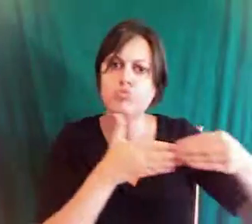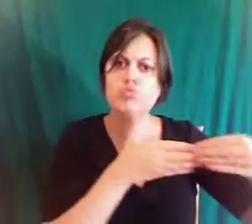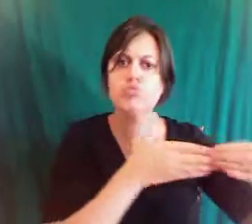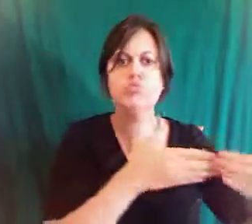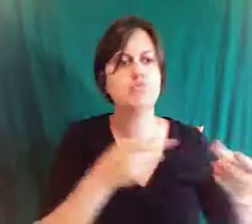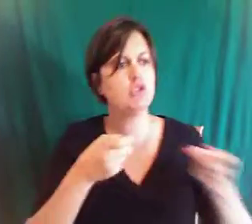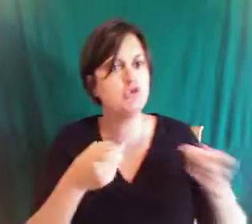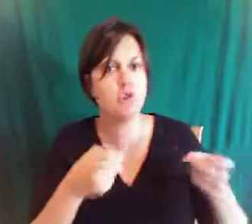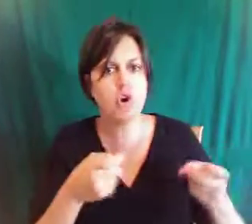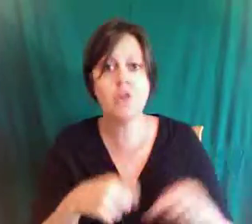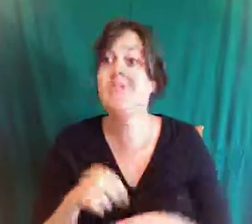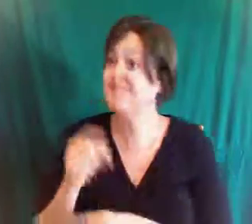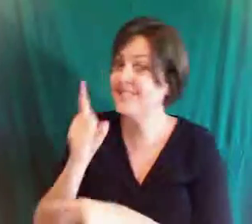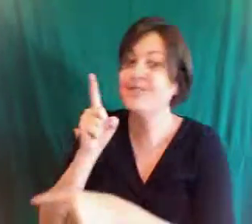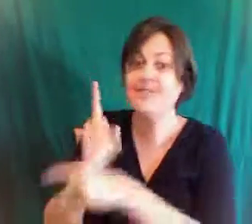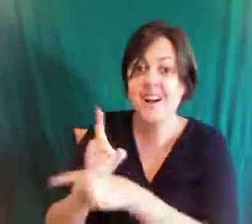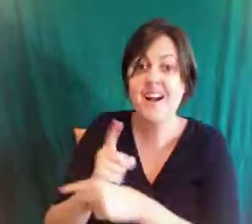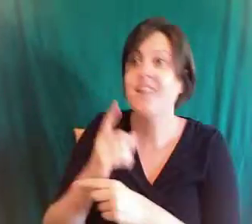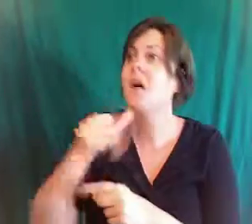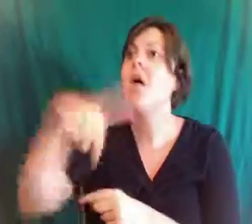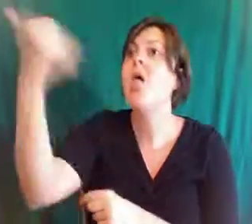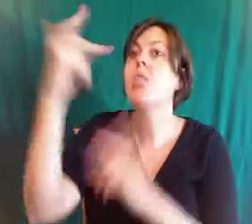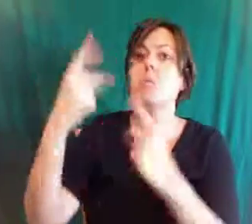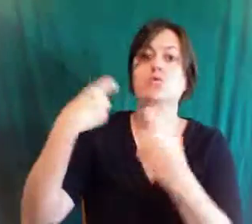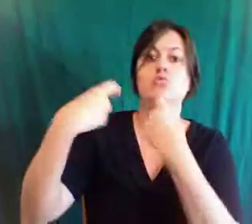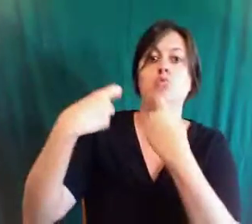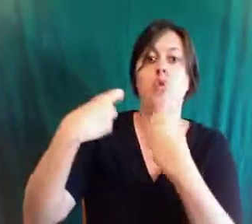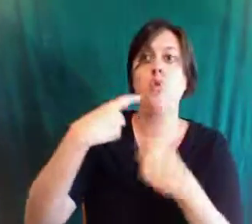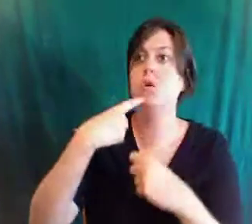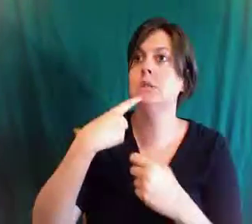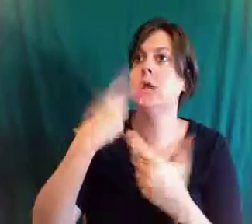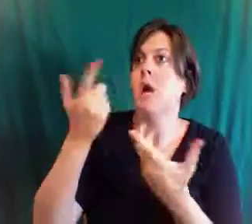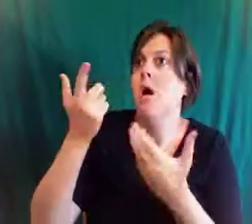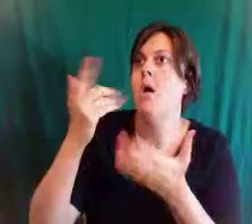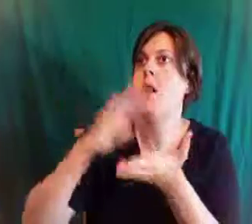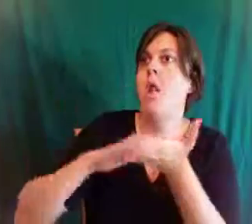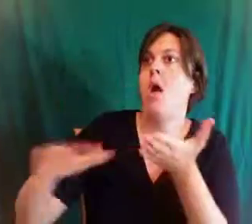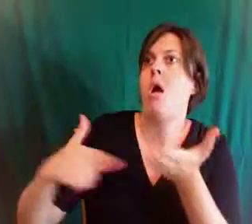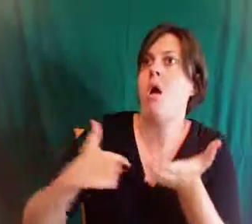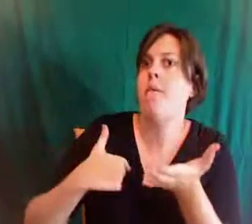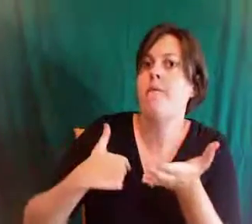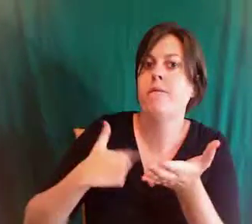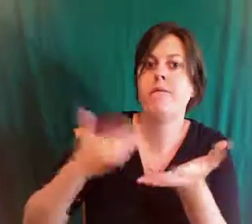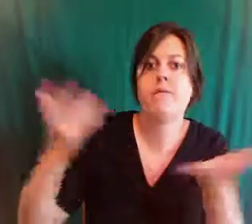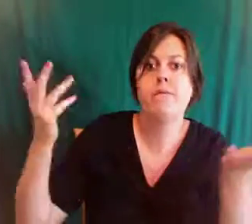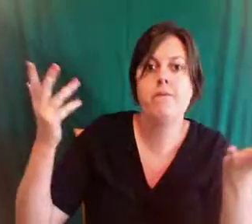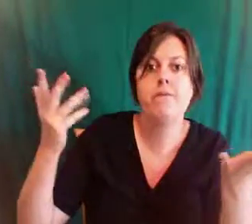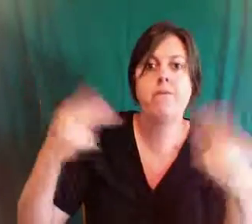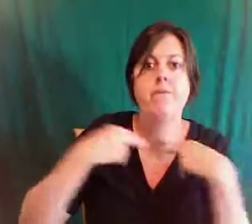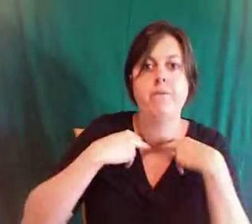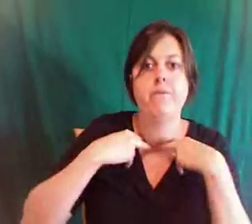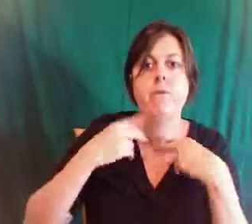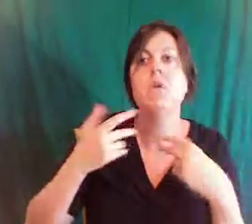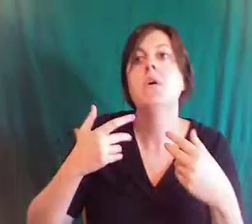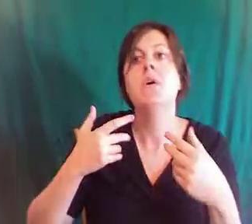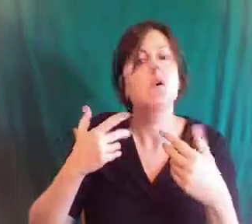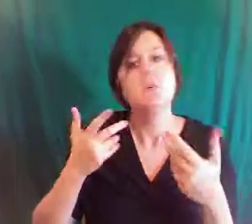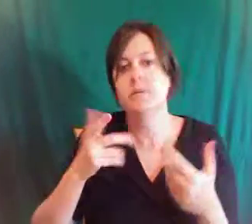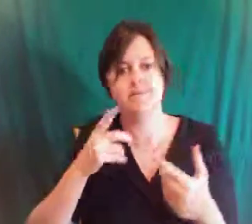has control of my life and says, okay, today you're on your butt. That can't happen. I can lose a big client and that can hurt, but in a couple months